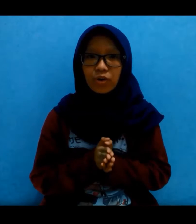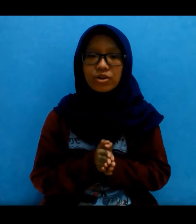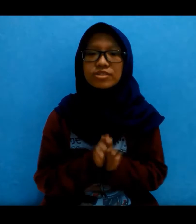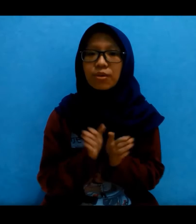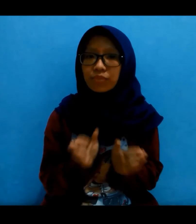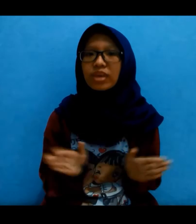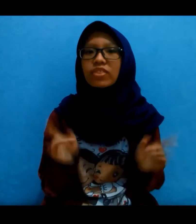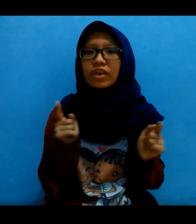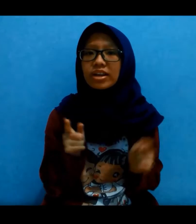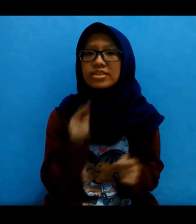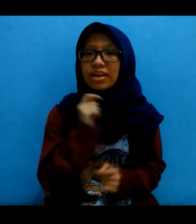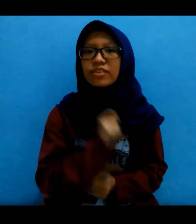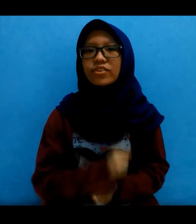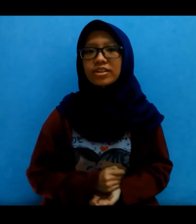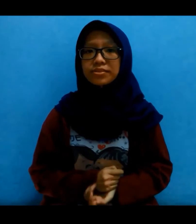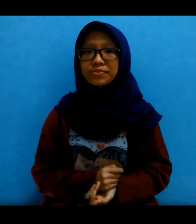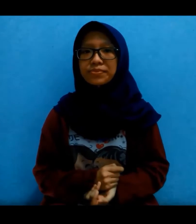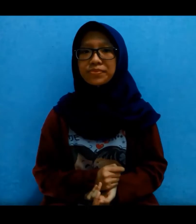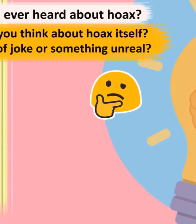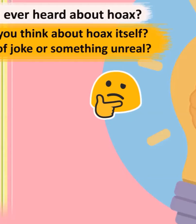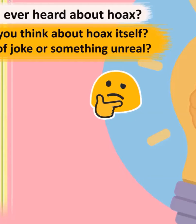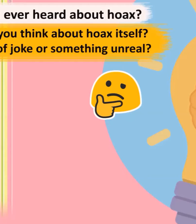or something that is unreal.